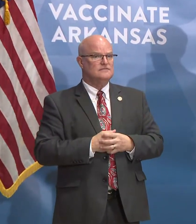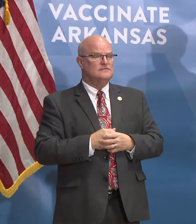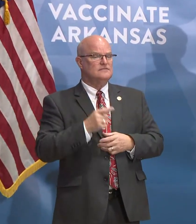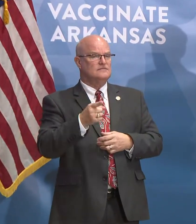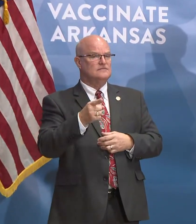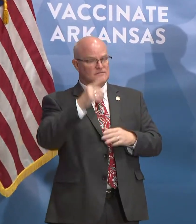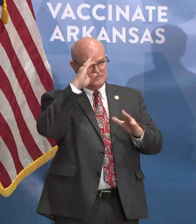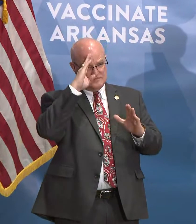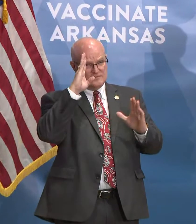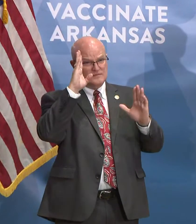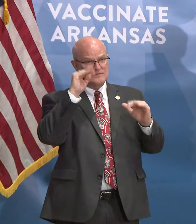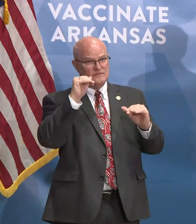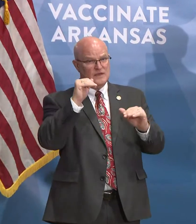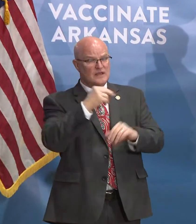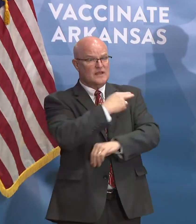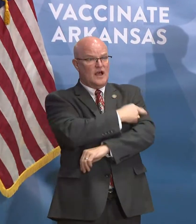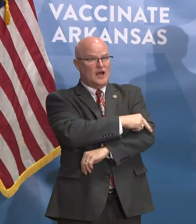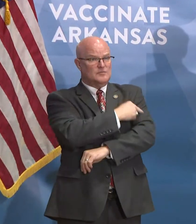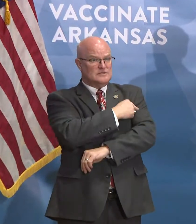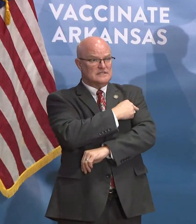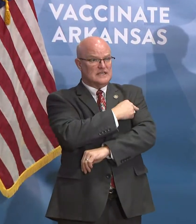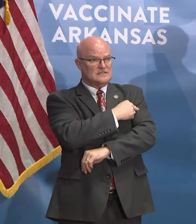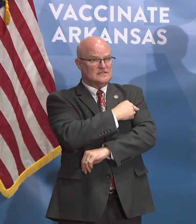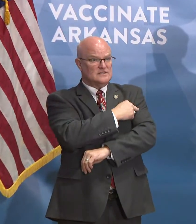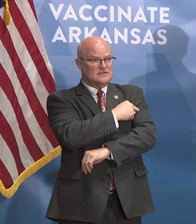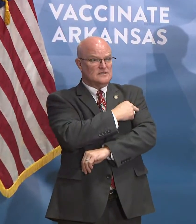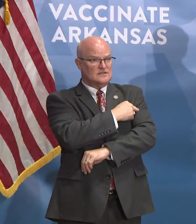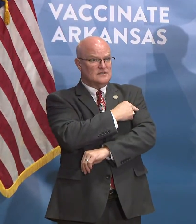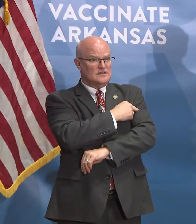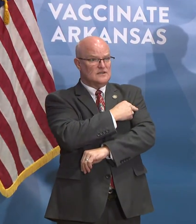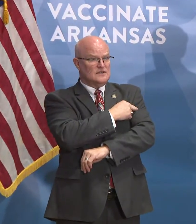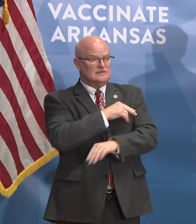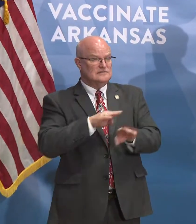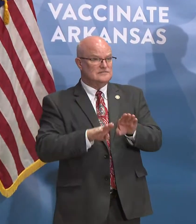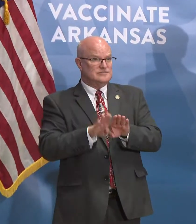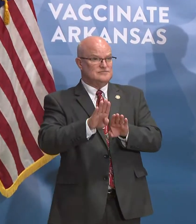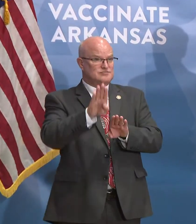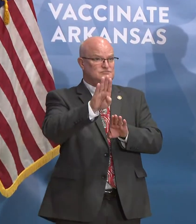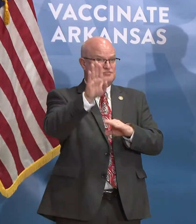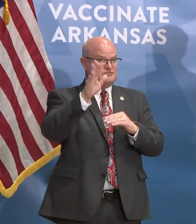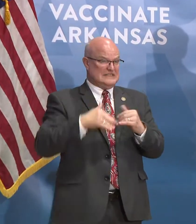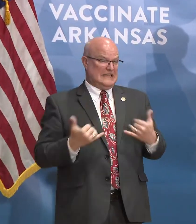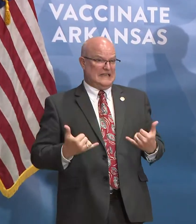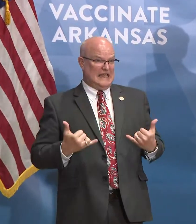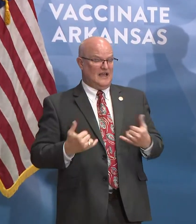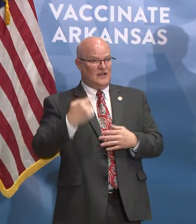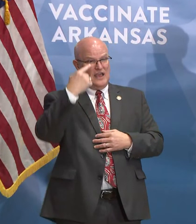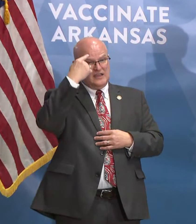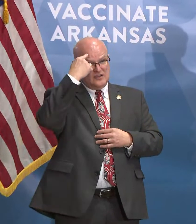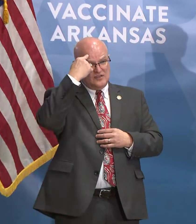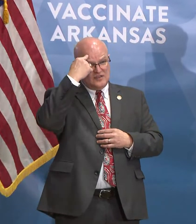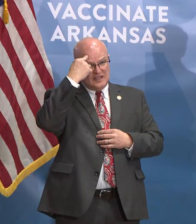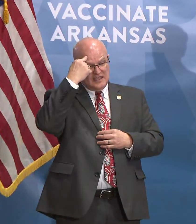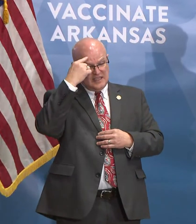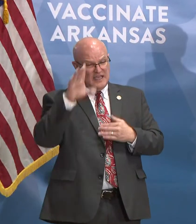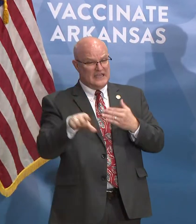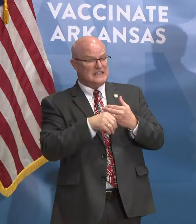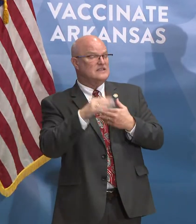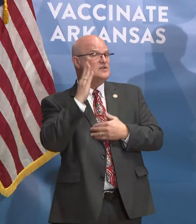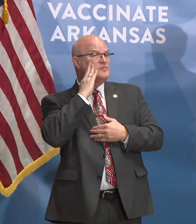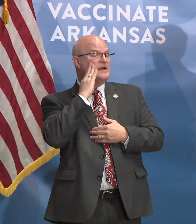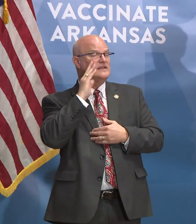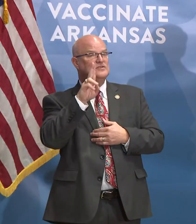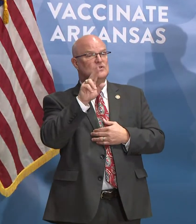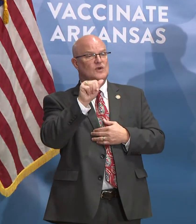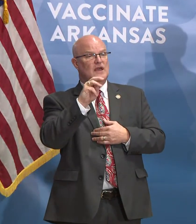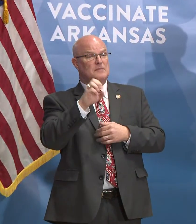expect hospitalizations to get much higher than they are now? And do you think these additional beds at UMS will